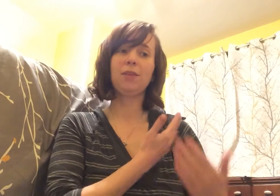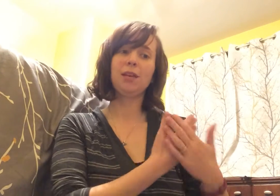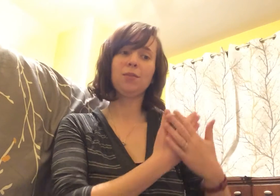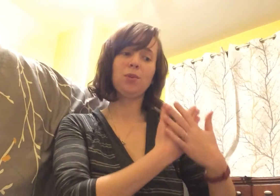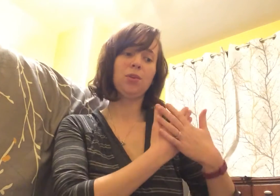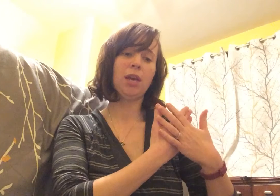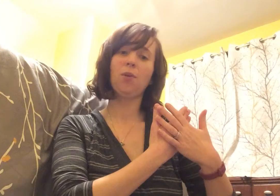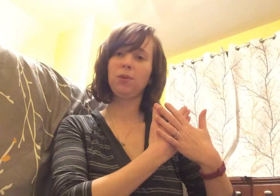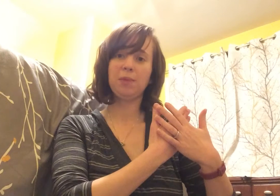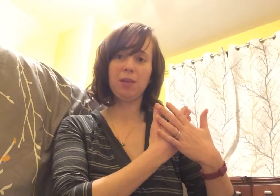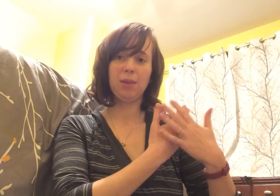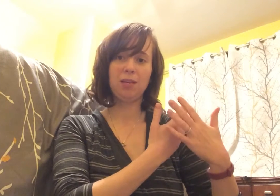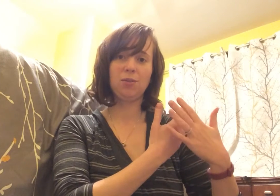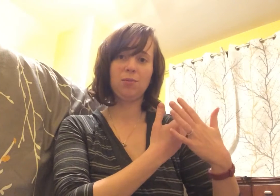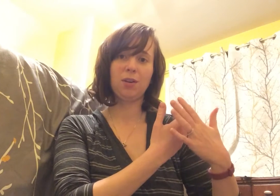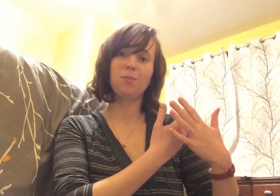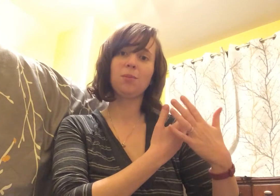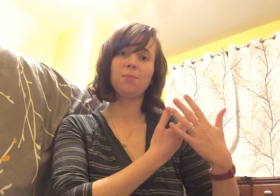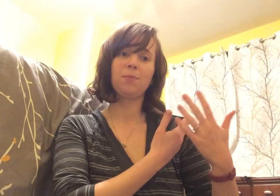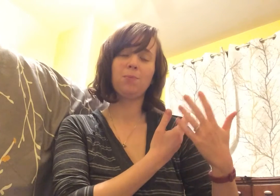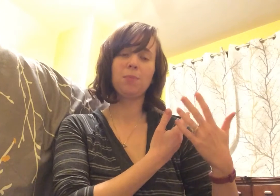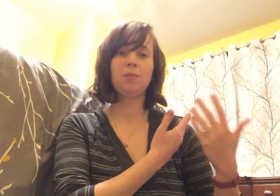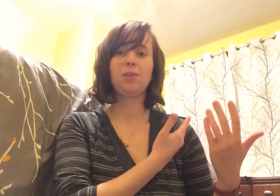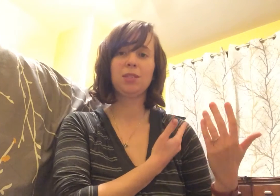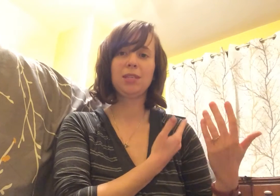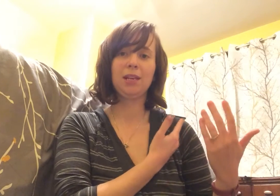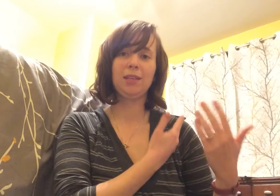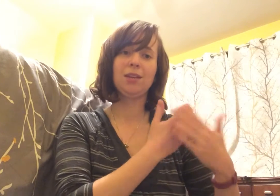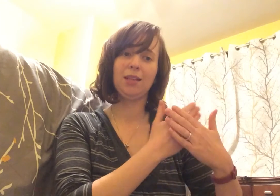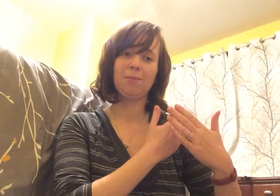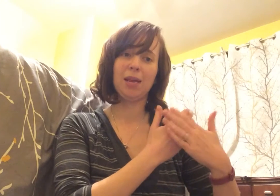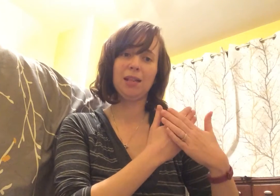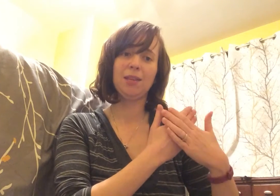like when you kind of hold a baby and you want to burp them, you kind of like pat them.